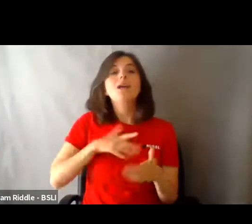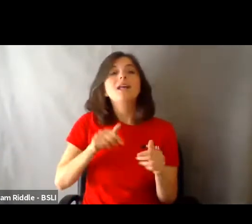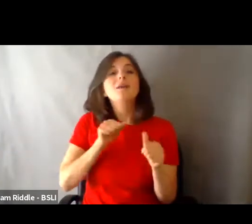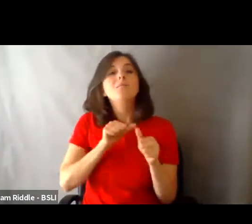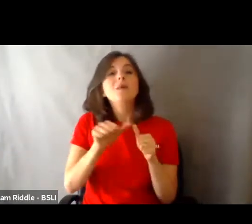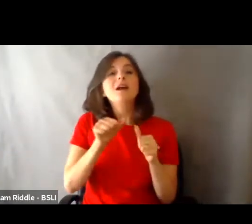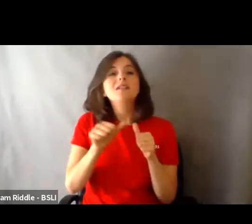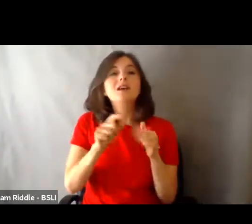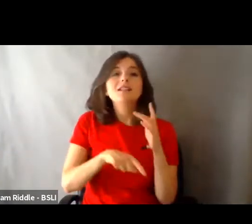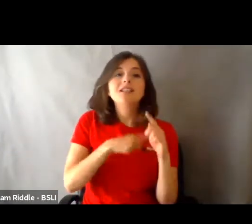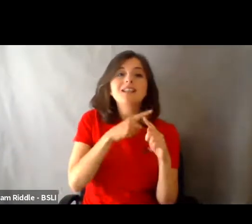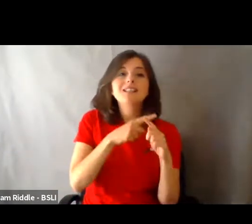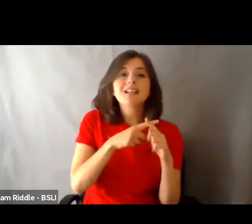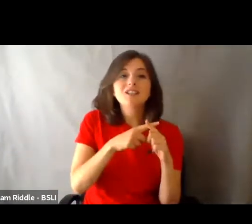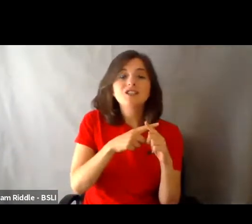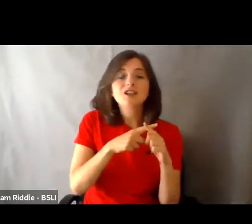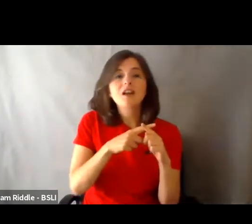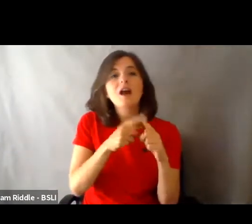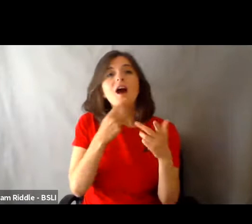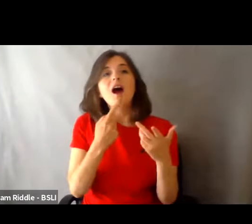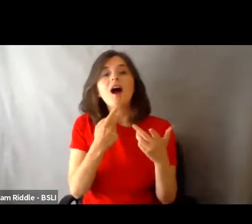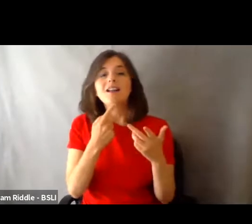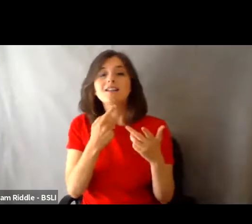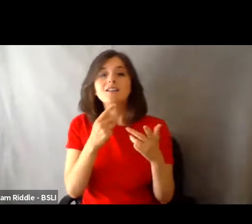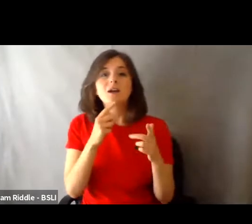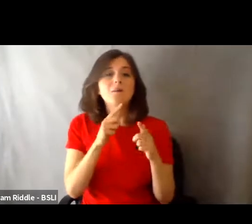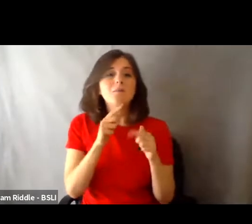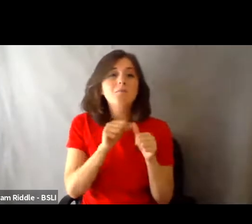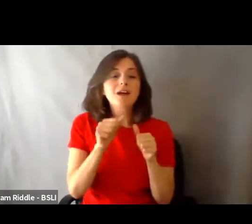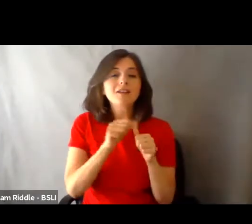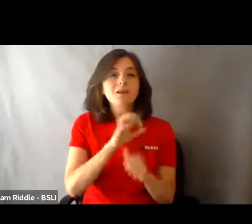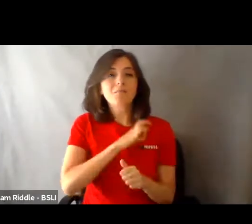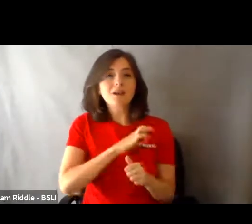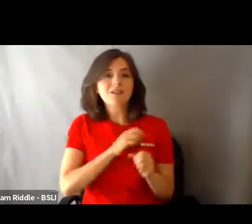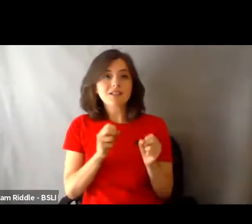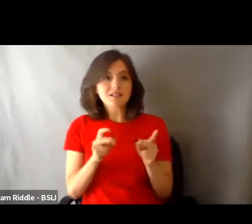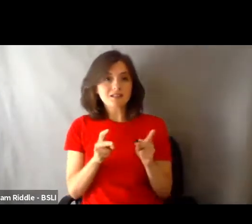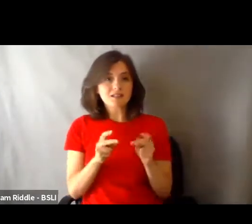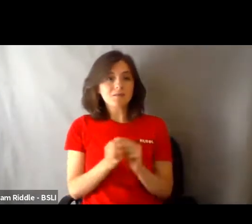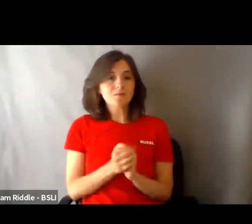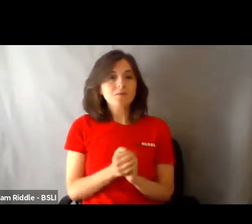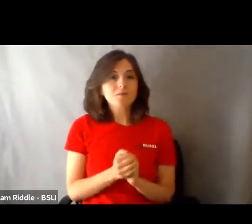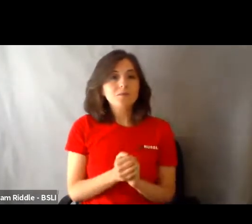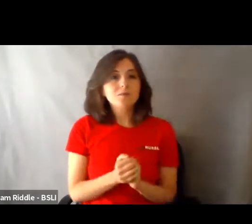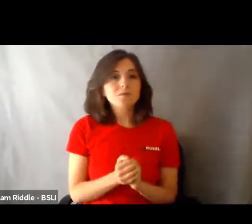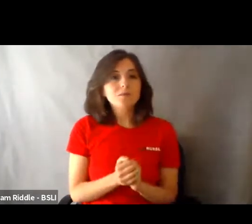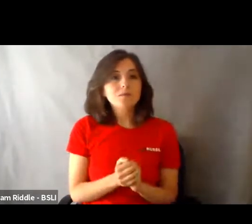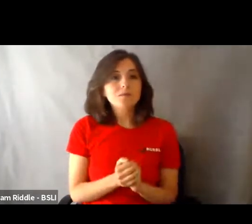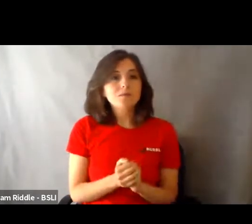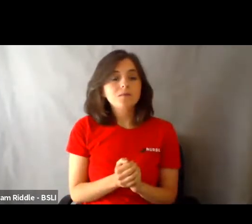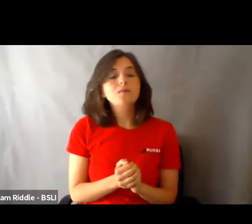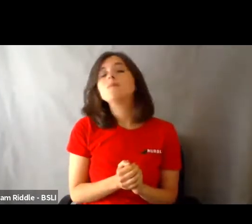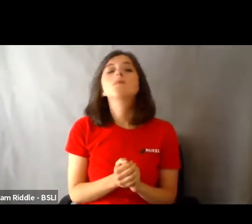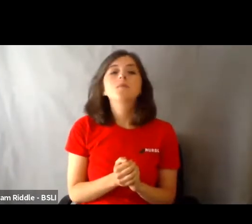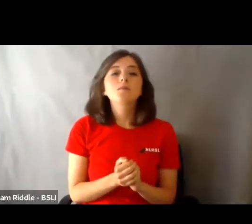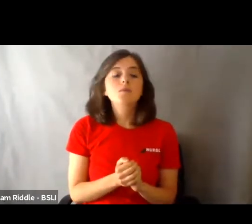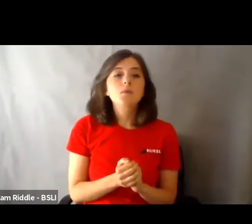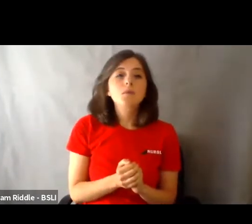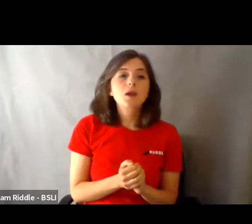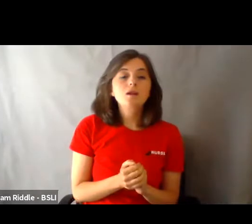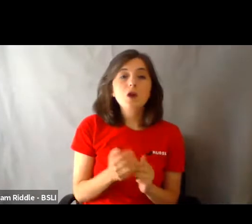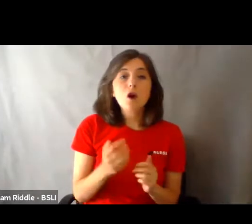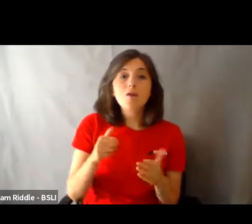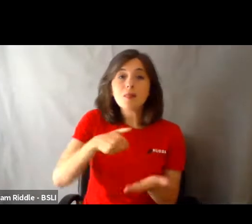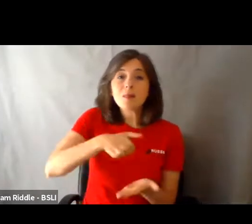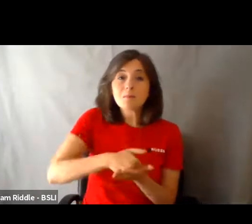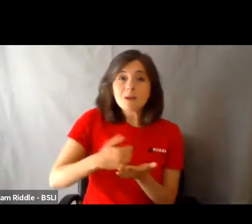The Joseph Rowntree Trust recommended minimum income for living of £17,000 with